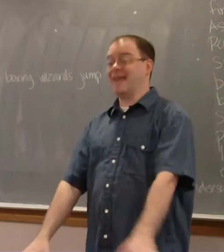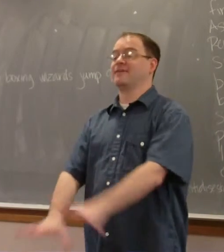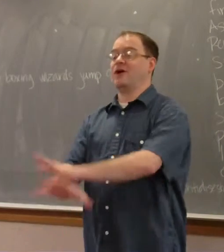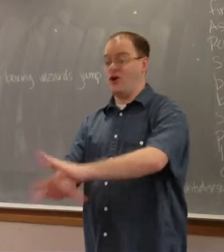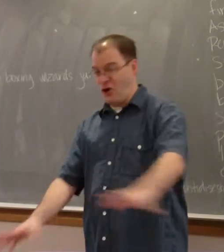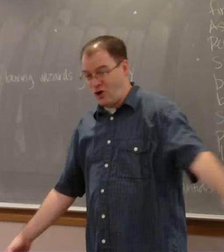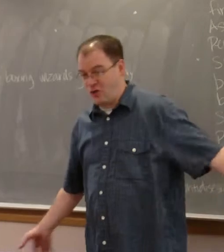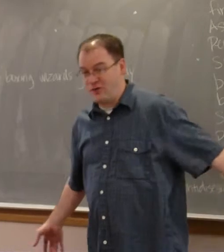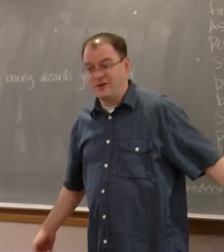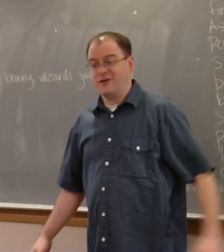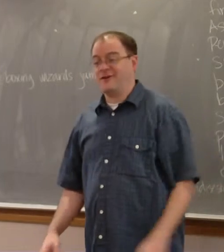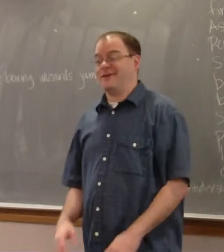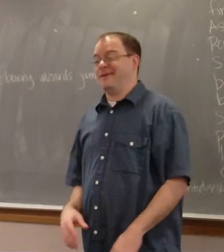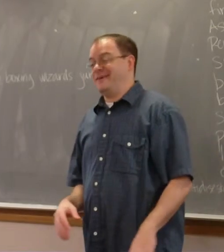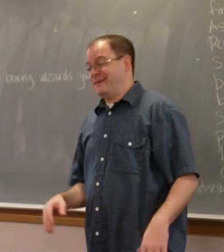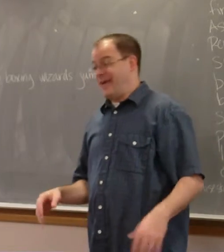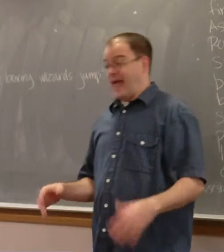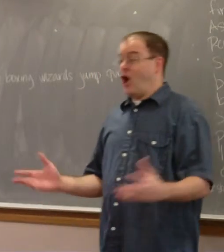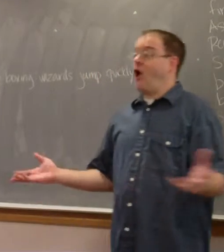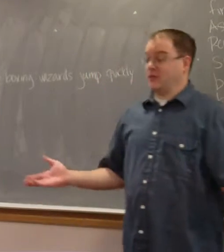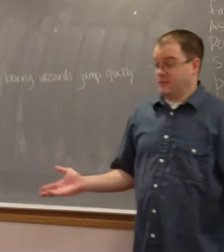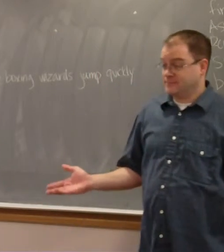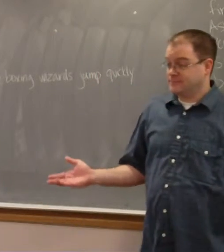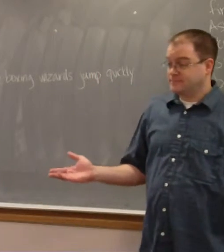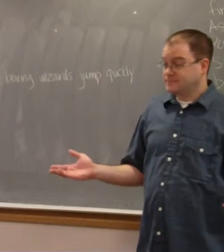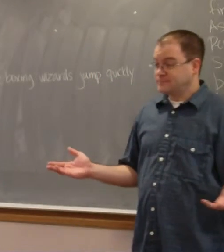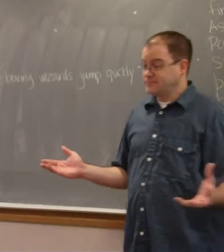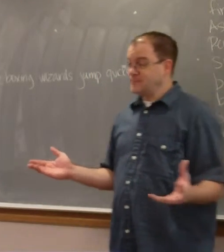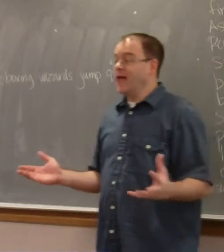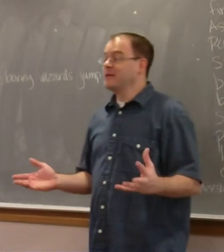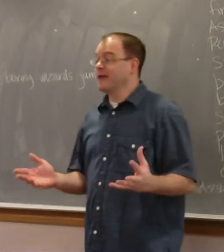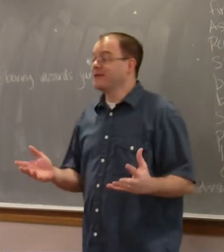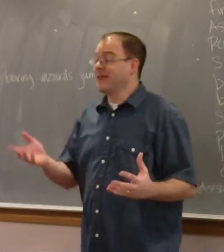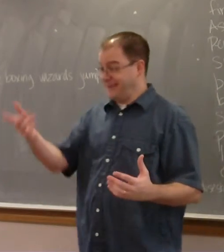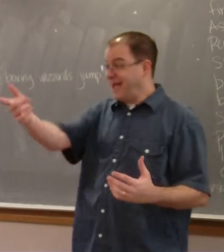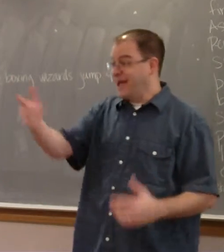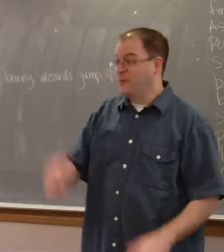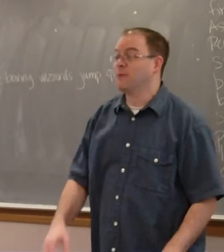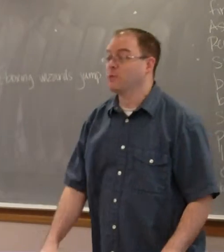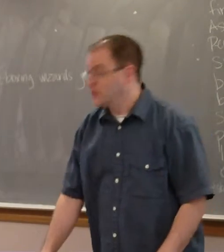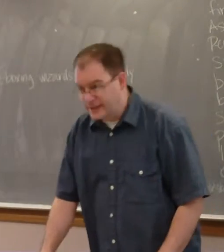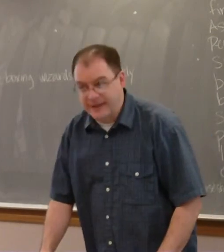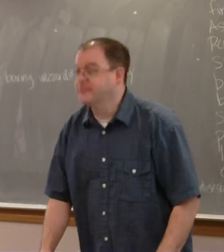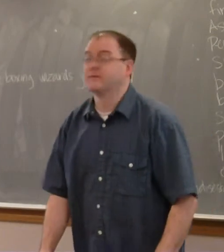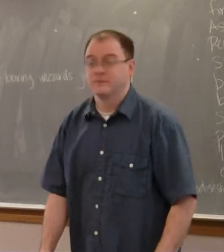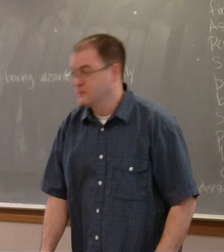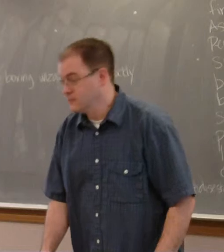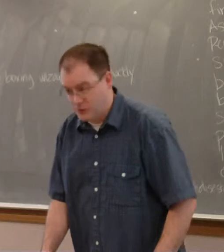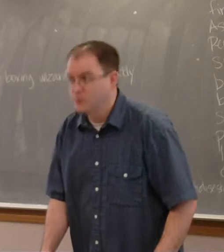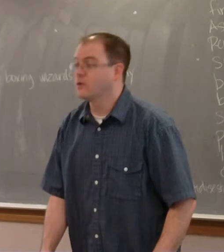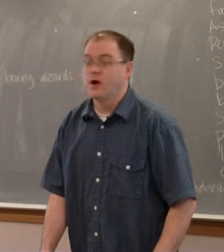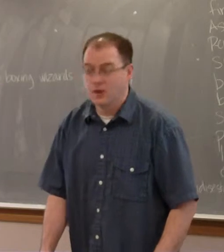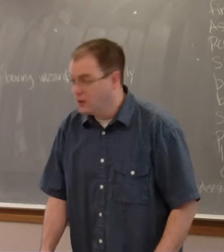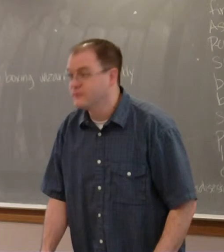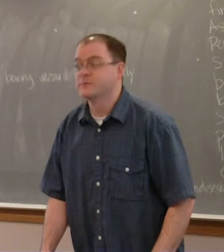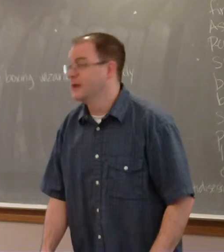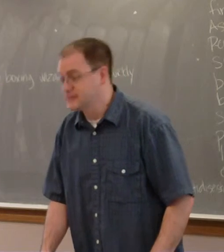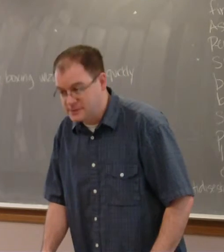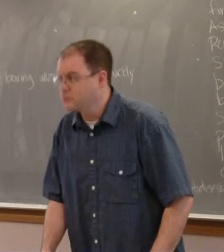at all. And we At are. all. It's like, what am I saying? And we're looking like this. You know, we're all over the place because we're